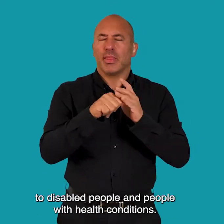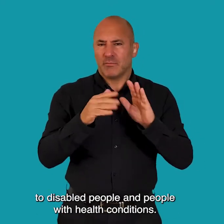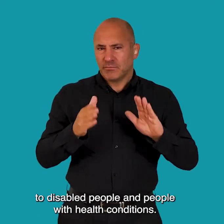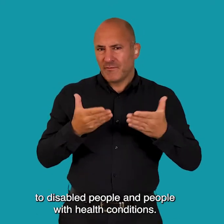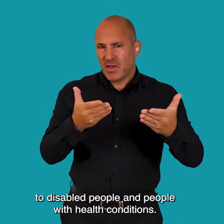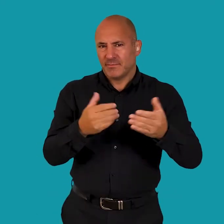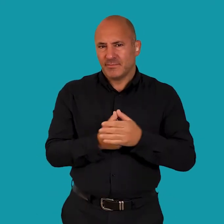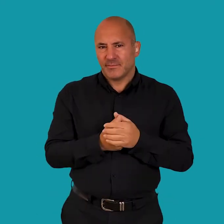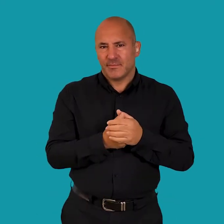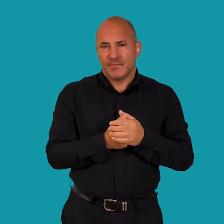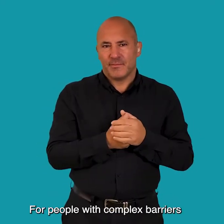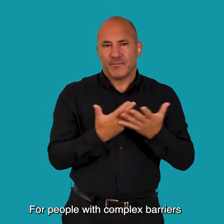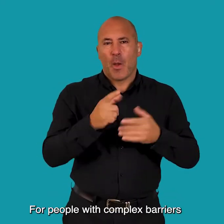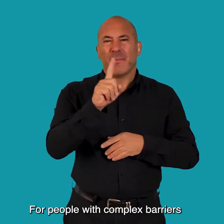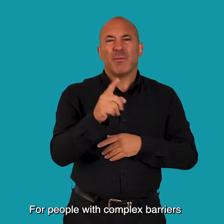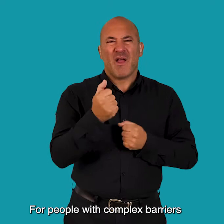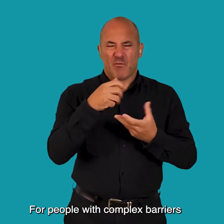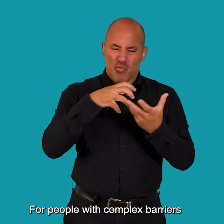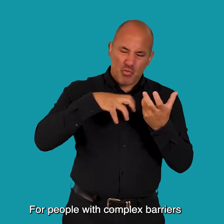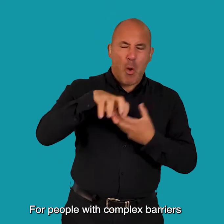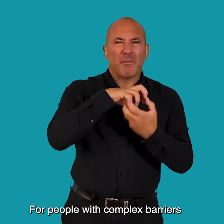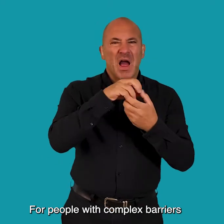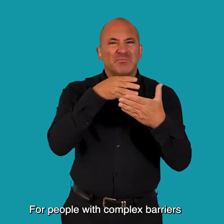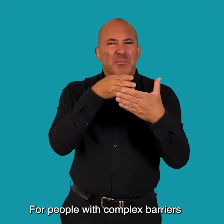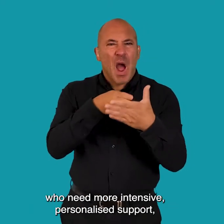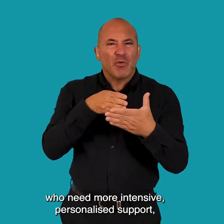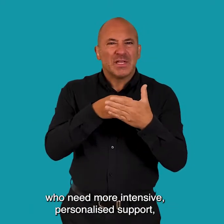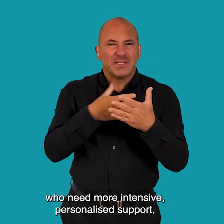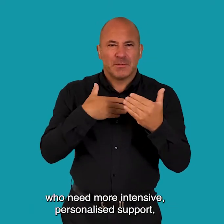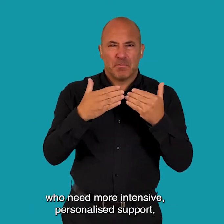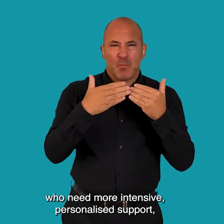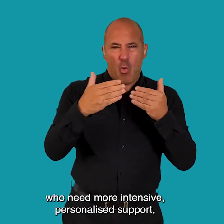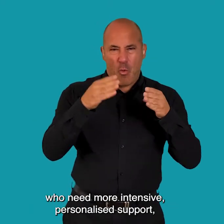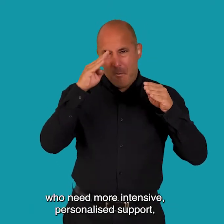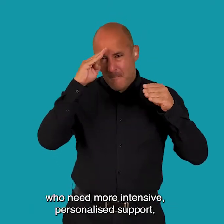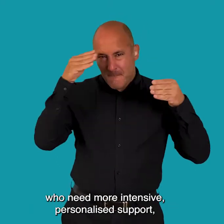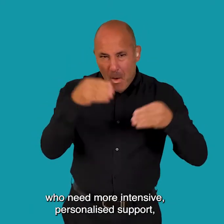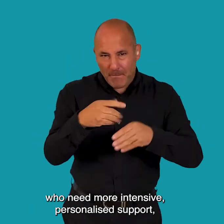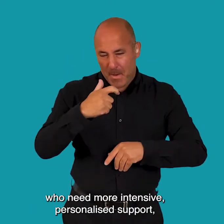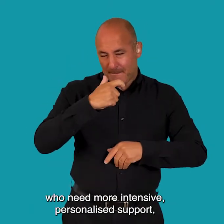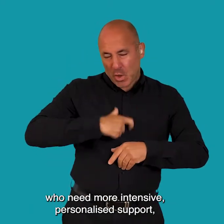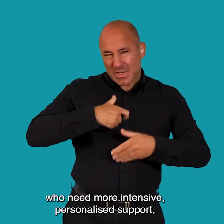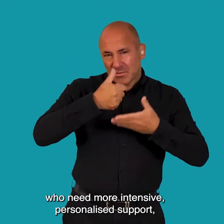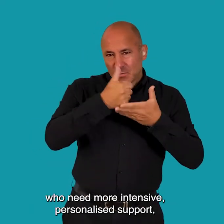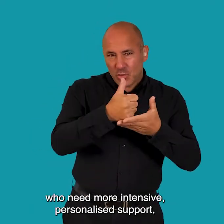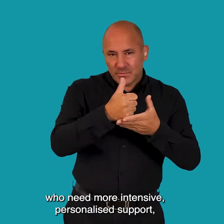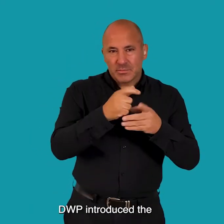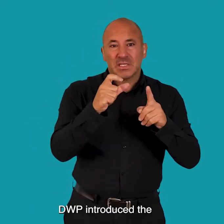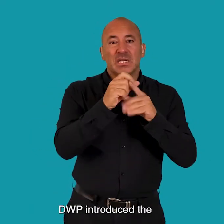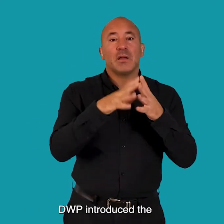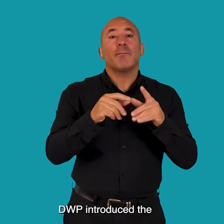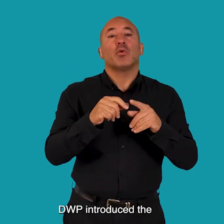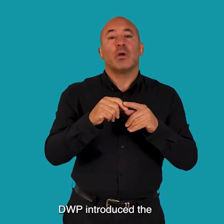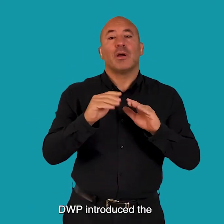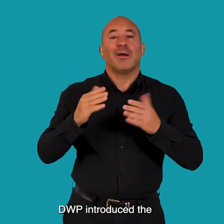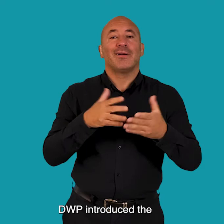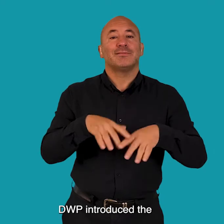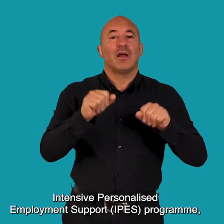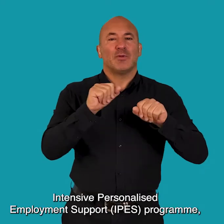conditions. For people with complex barriers who need more intensive, personalized support, DWP introduced the